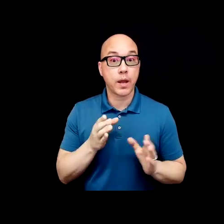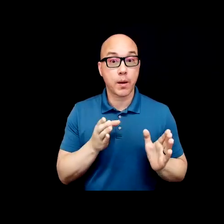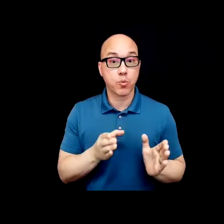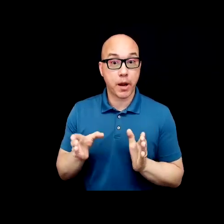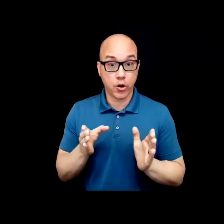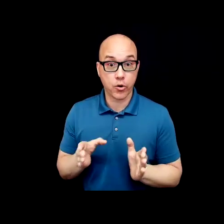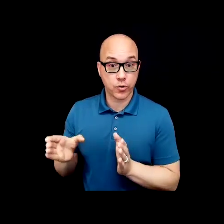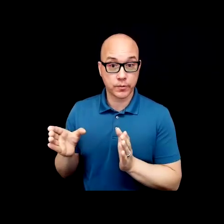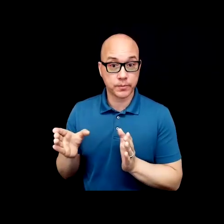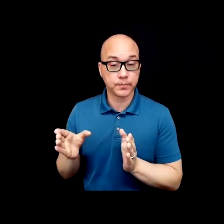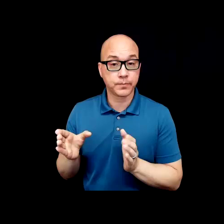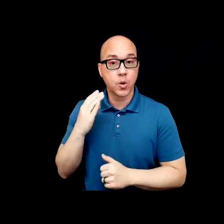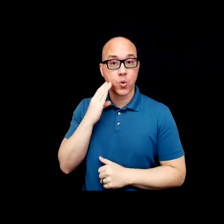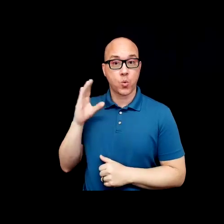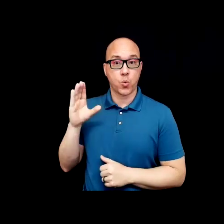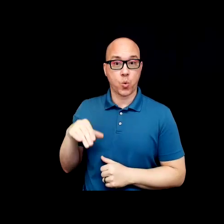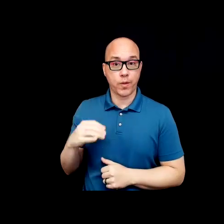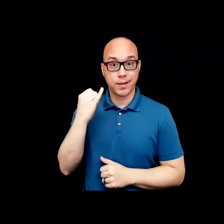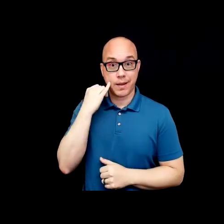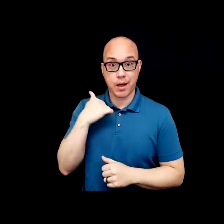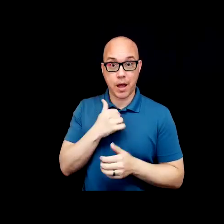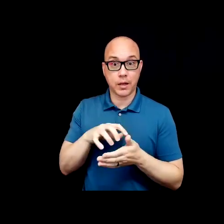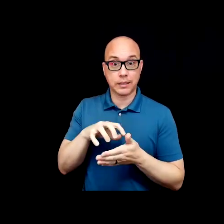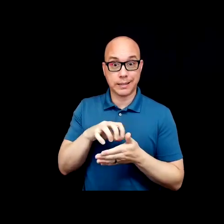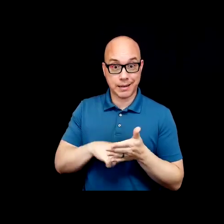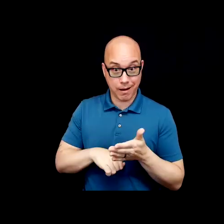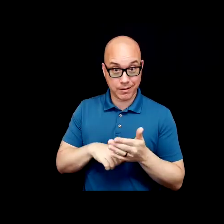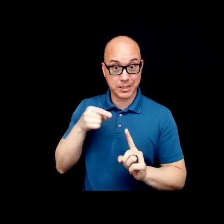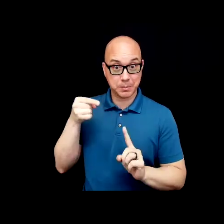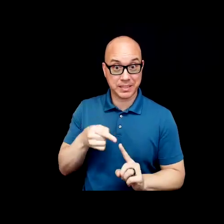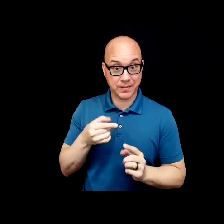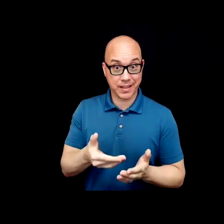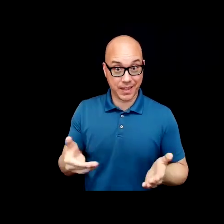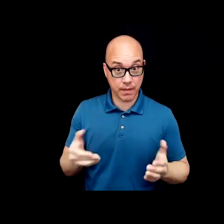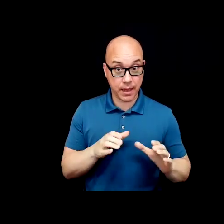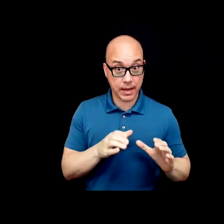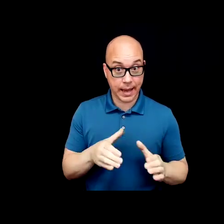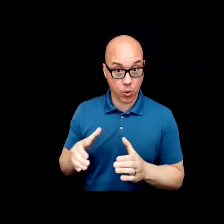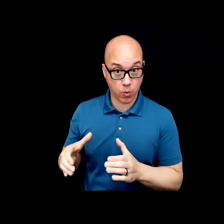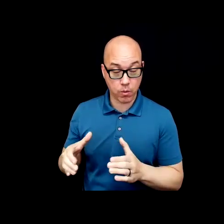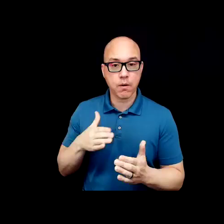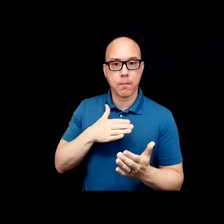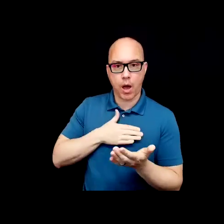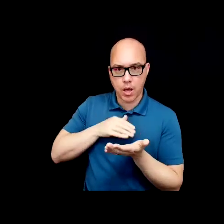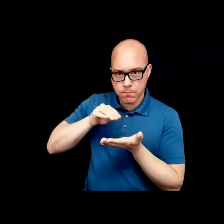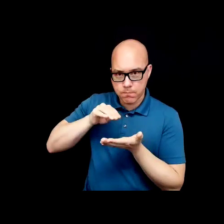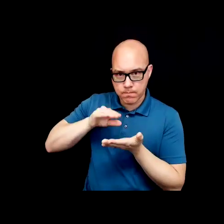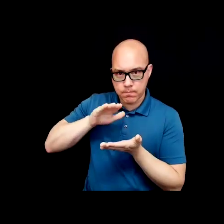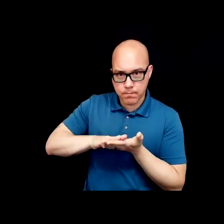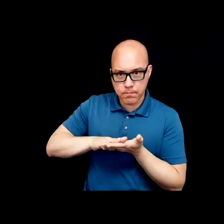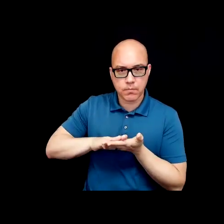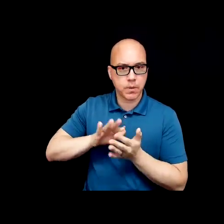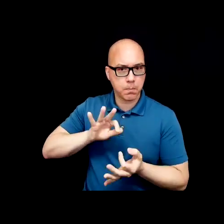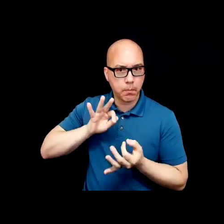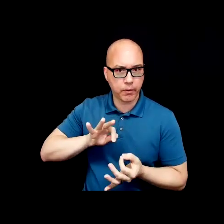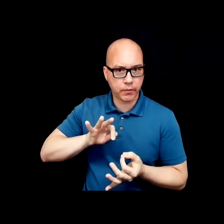knowing that if I am going to deduct in these categories, my documentation is going to be